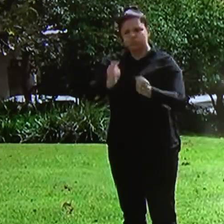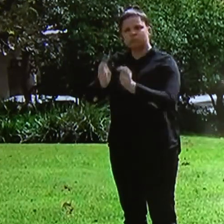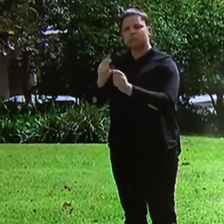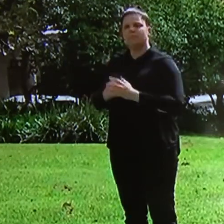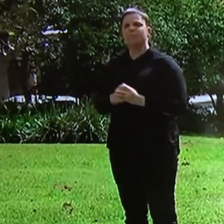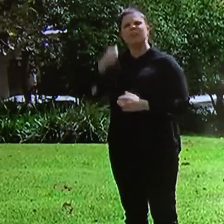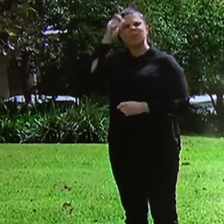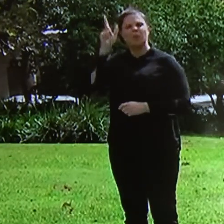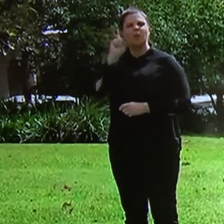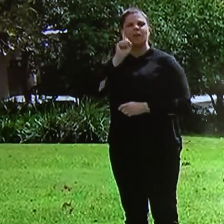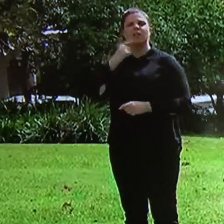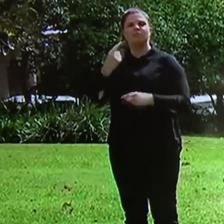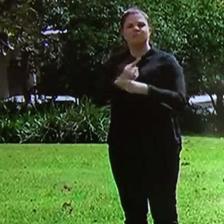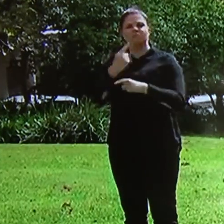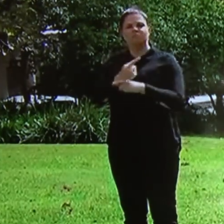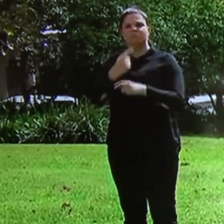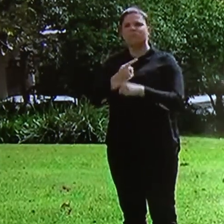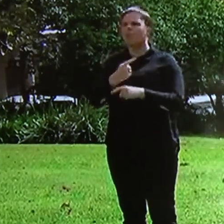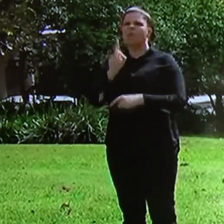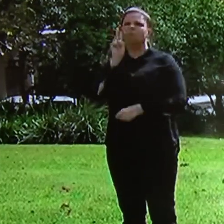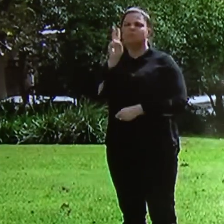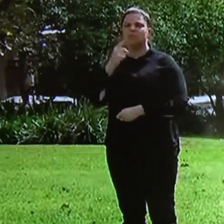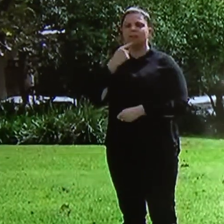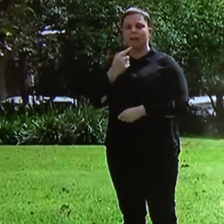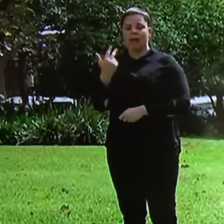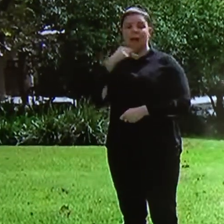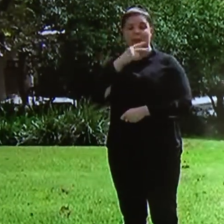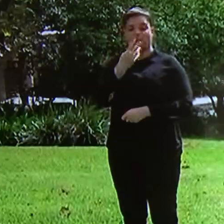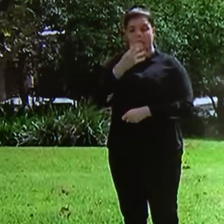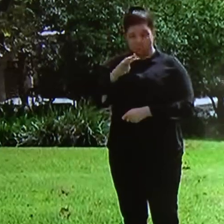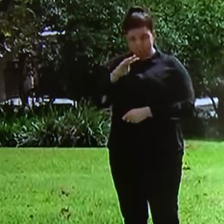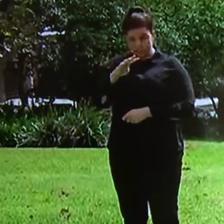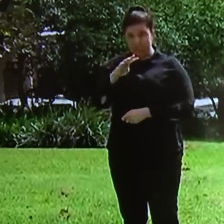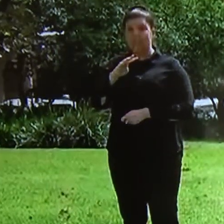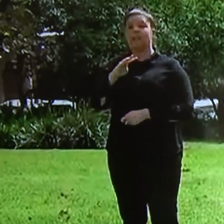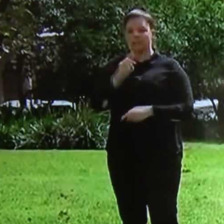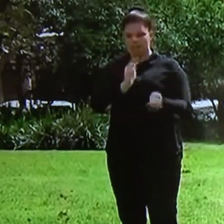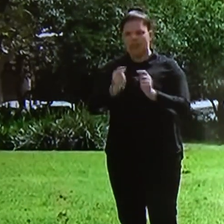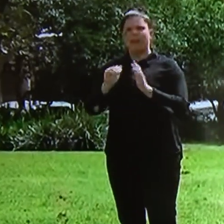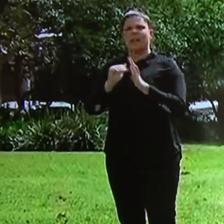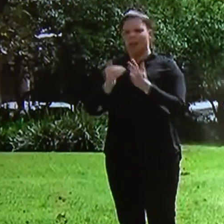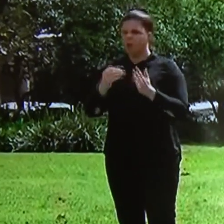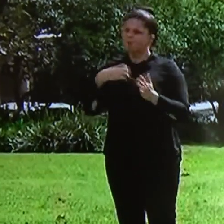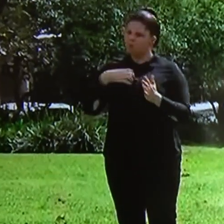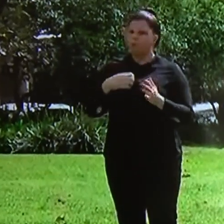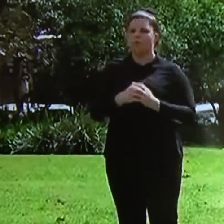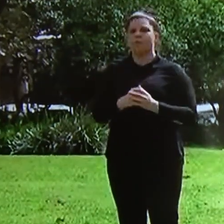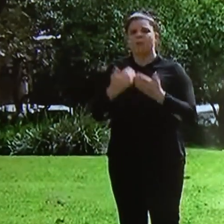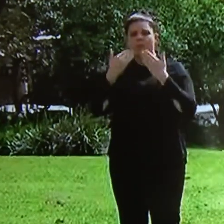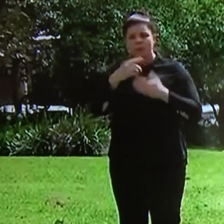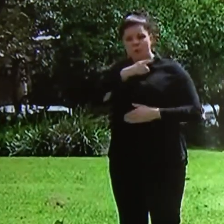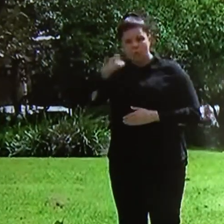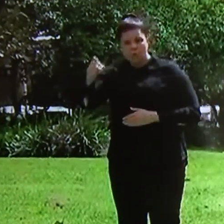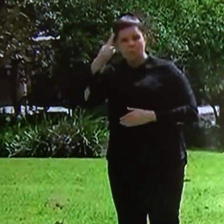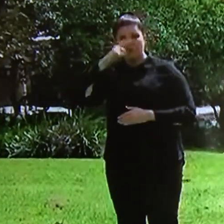over Easter, there were, the day before yesterday, only 840 cases. So I want to thank the community who have been tested, but